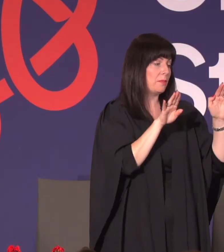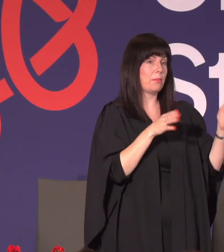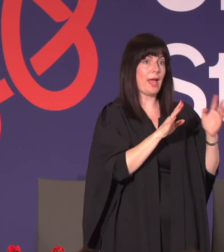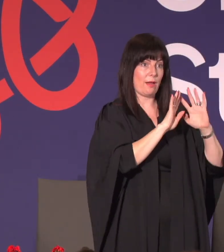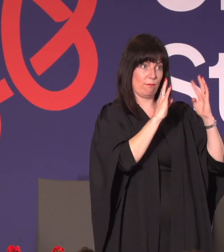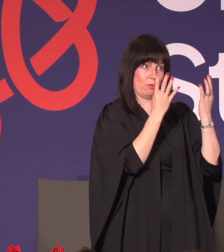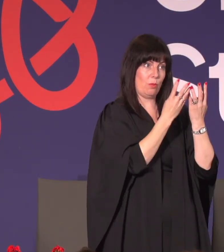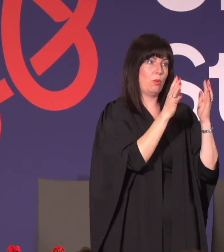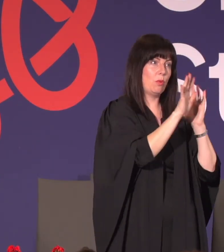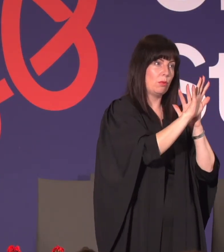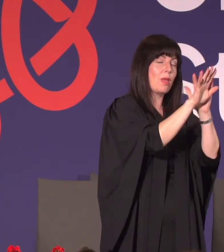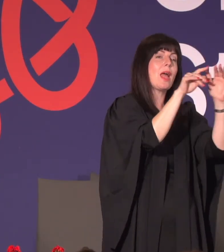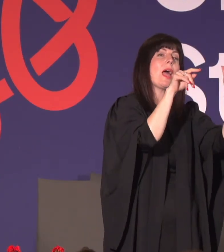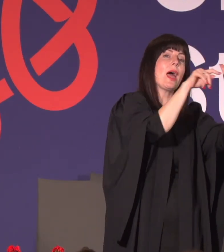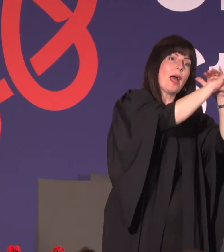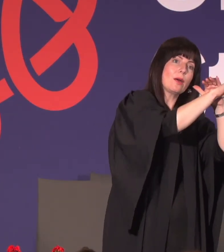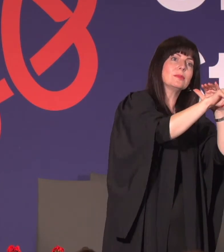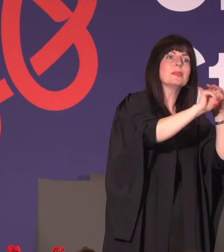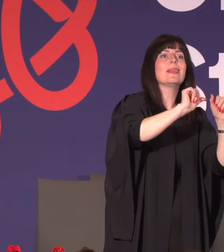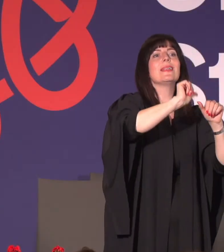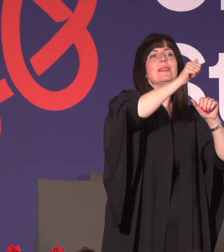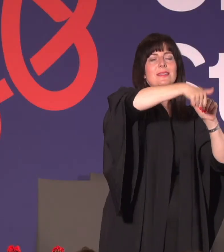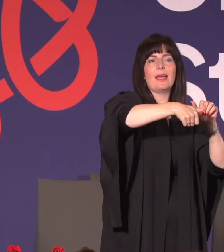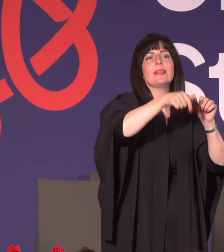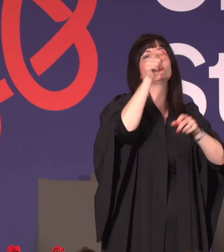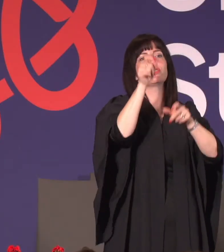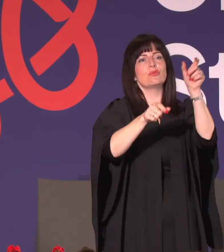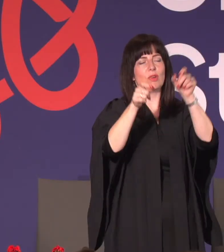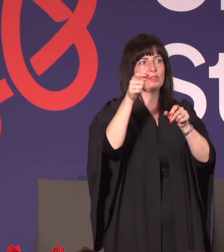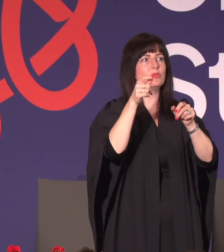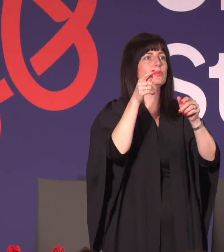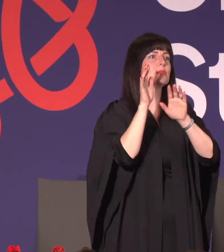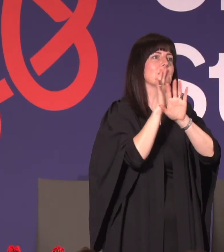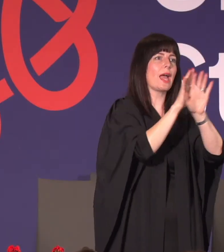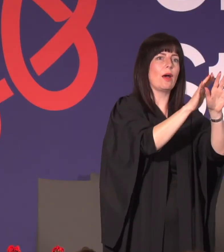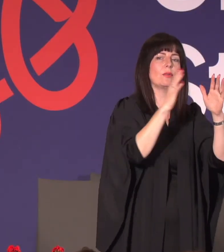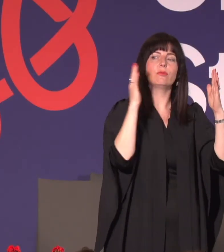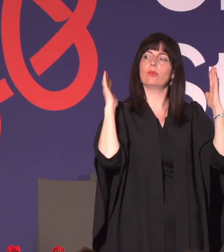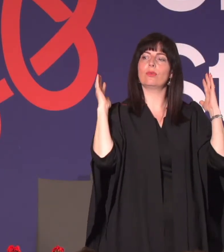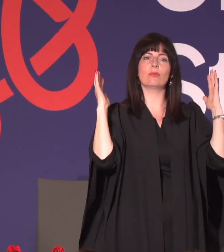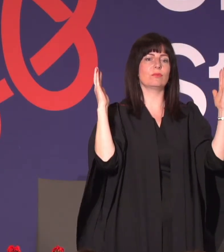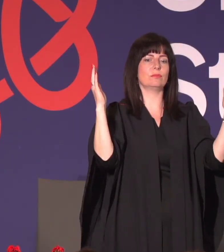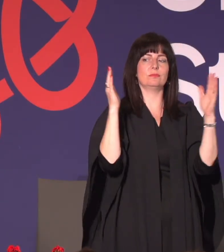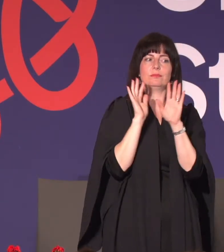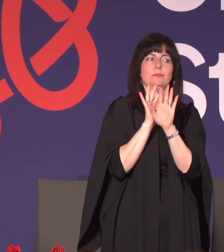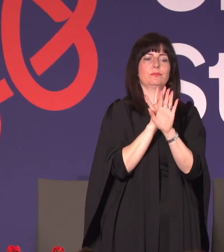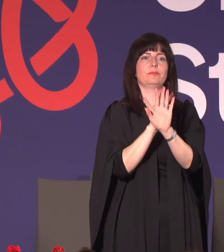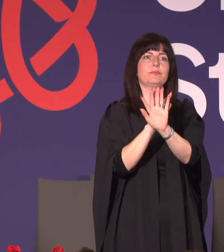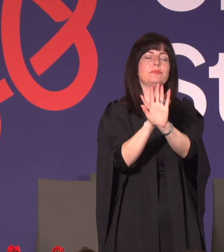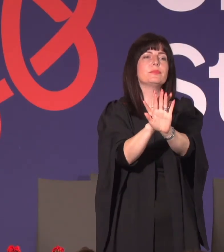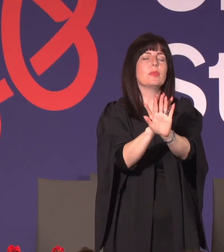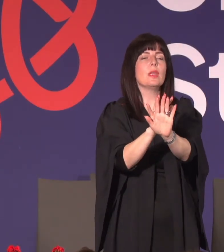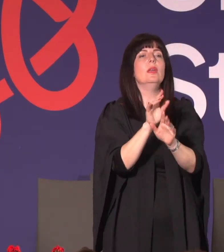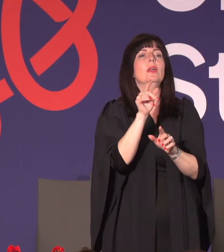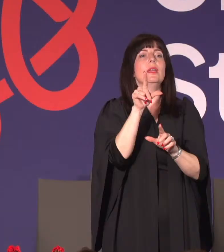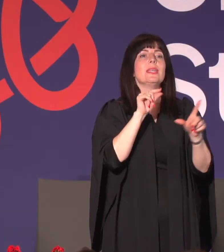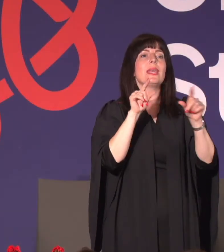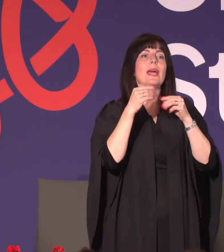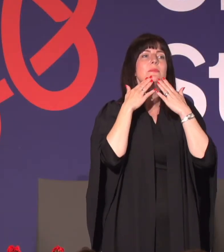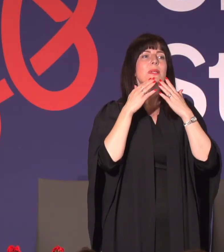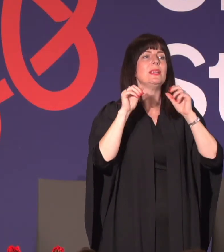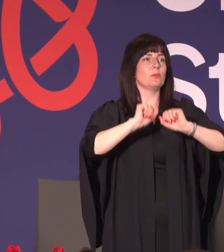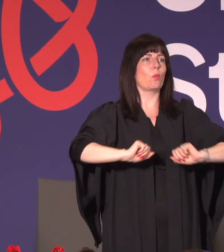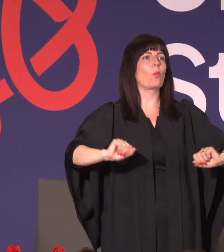graduates, you will follow on and meet your guard of honour. Guests, we would ask that you please remain seated until all